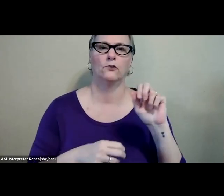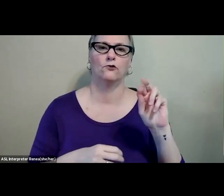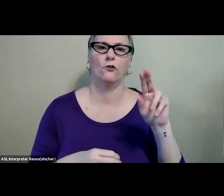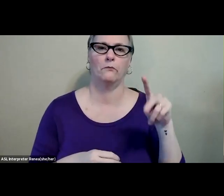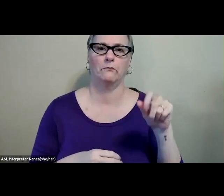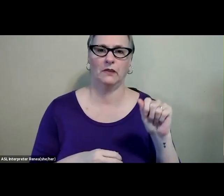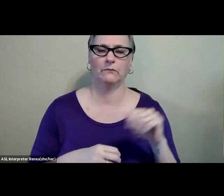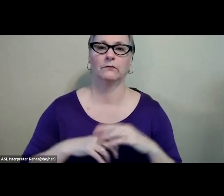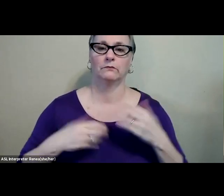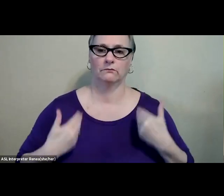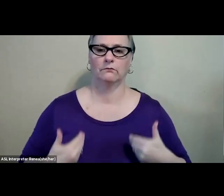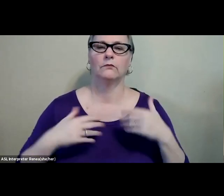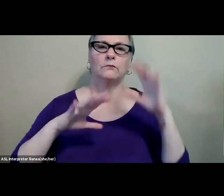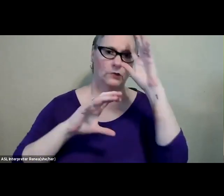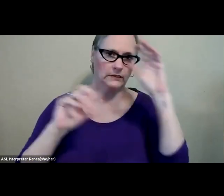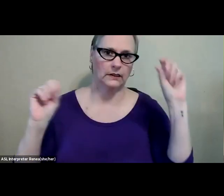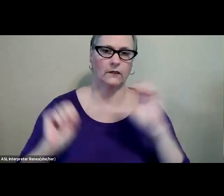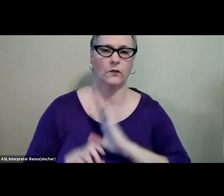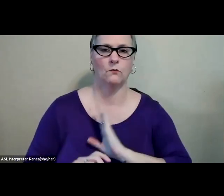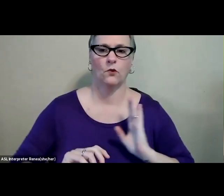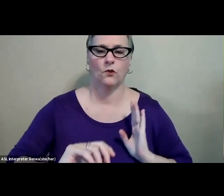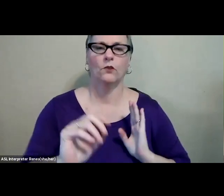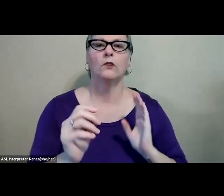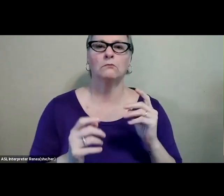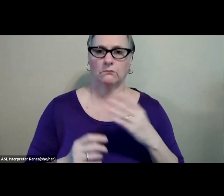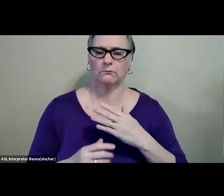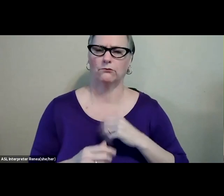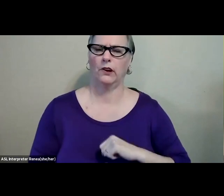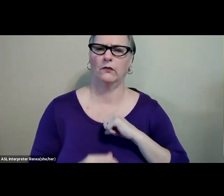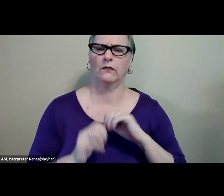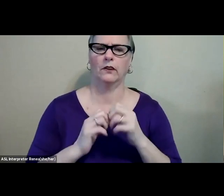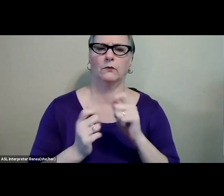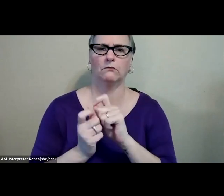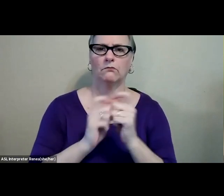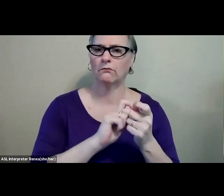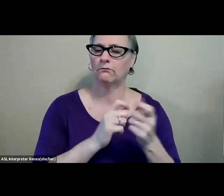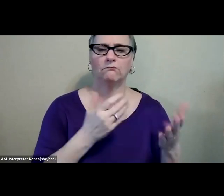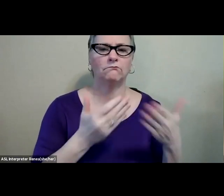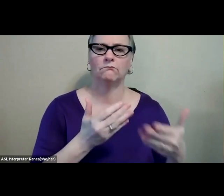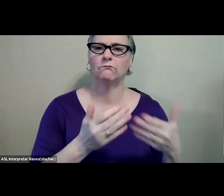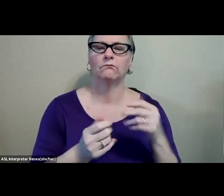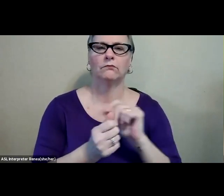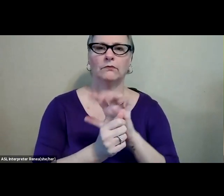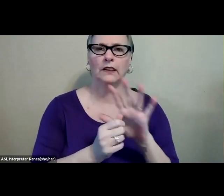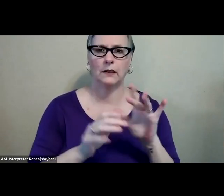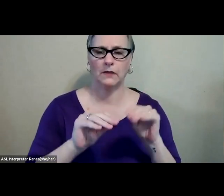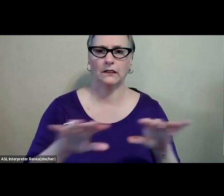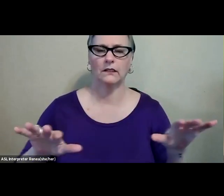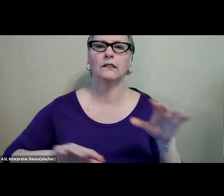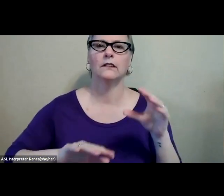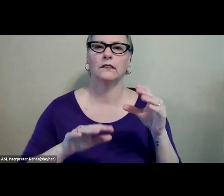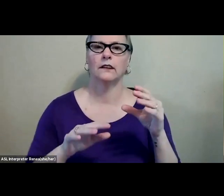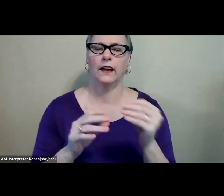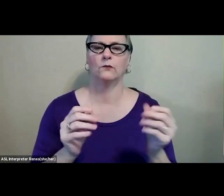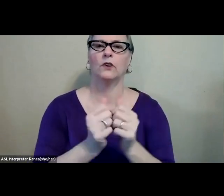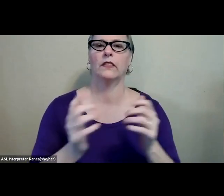as president of the board of directors i am proud of the way we have evolved in spite of the pandemic and in the absence of face-to-face